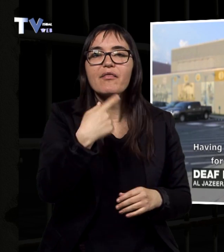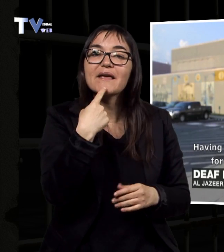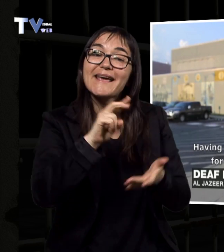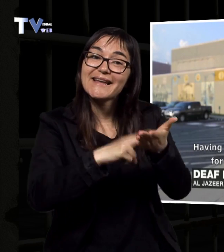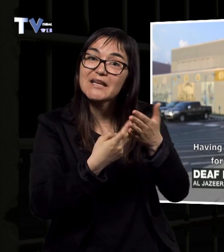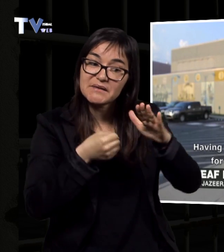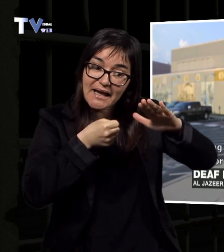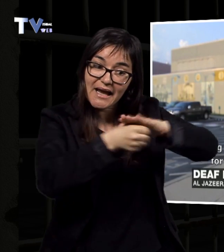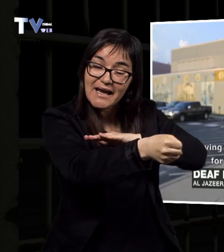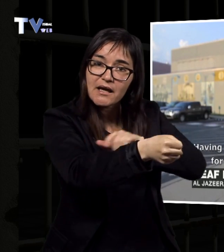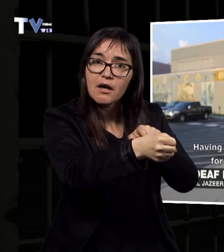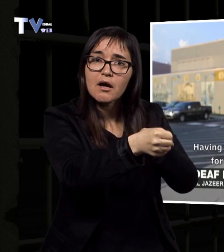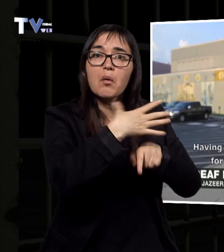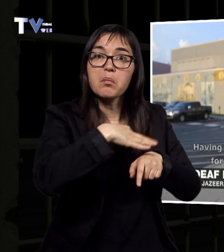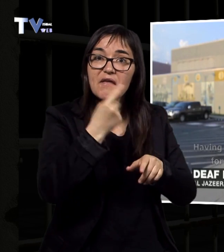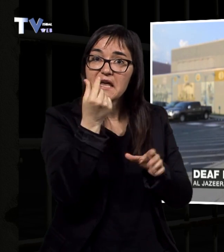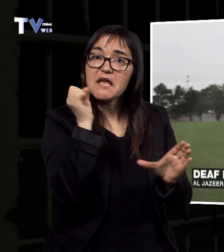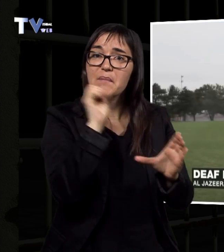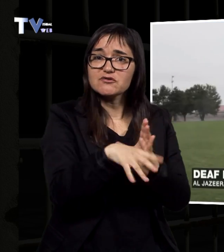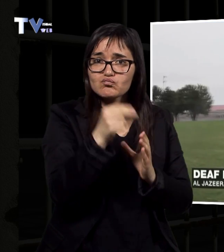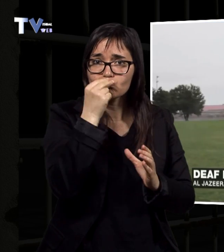would be a good investment.